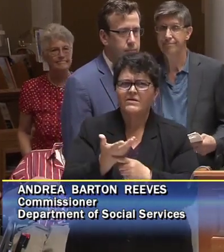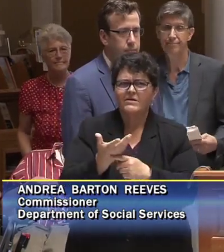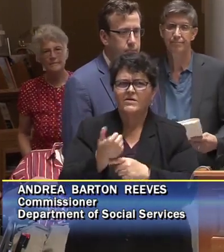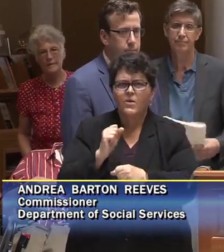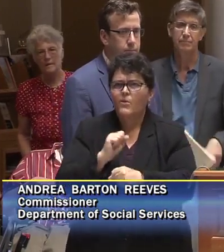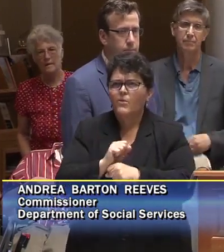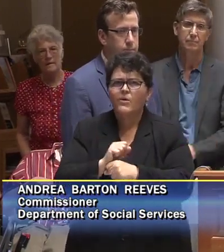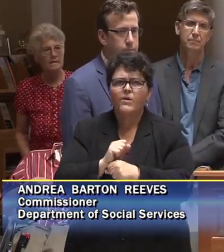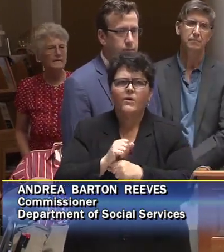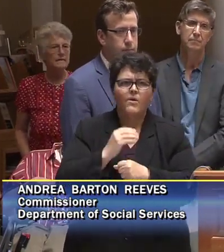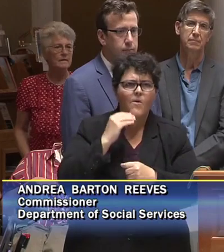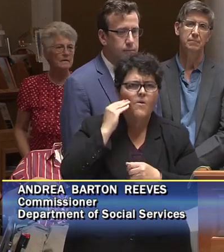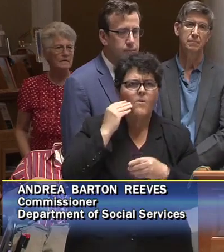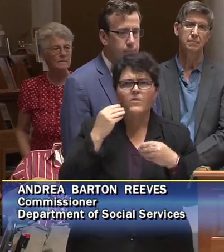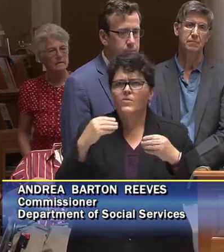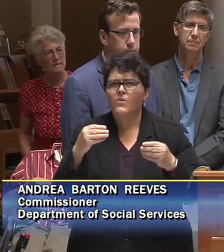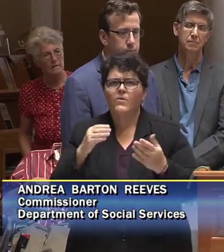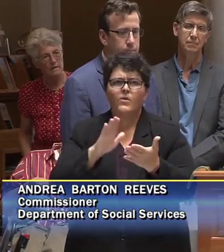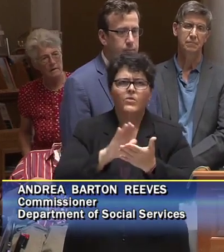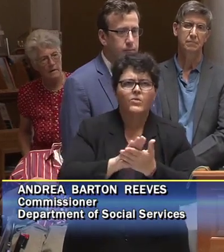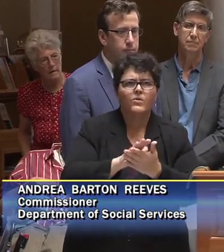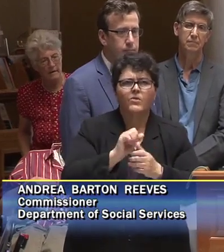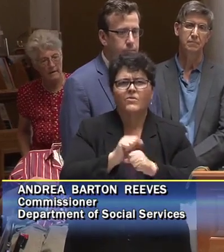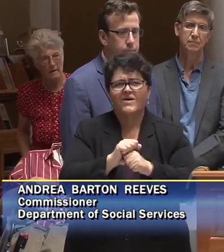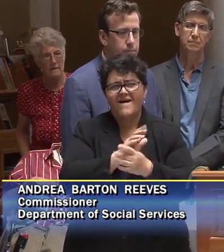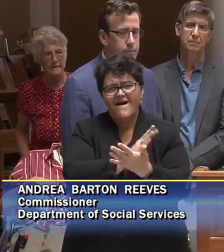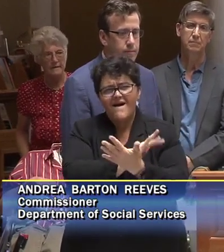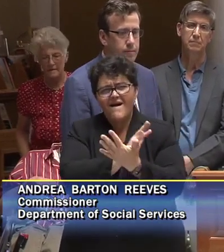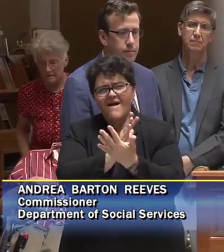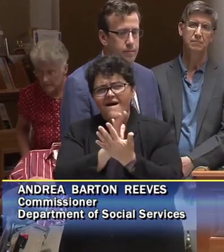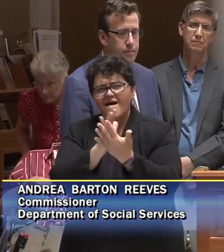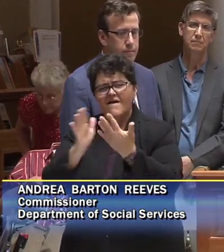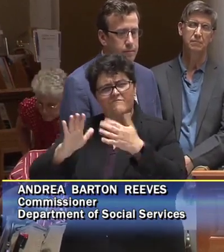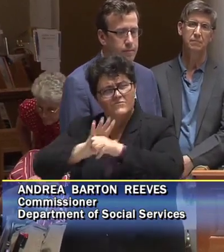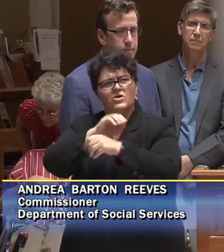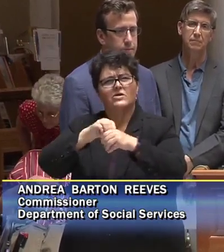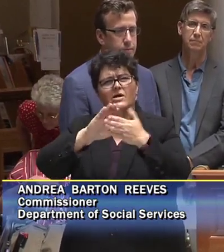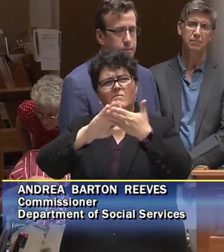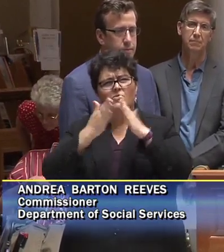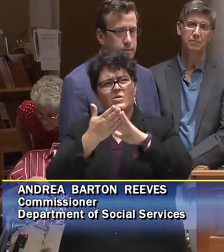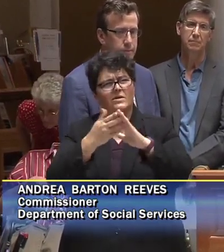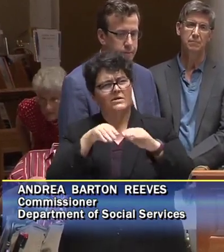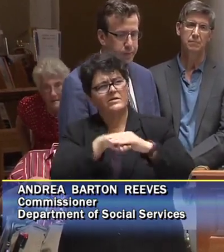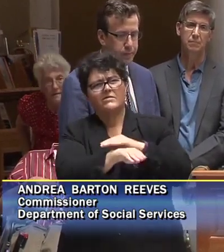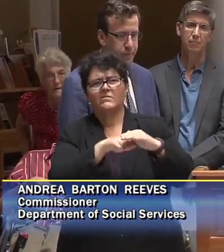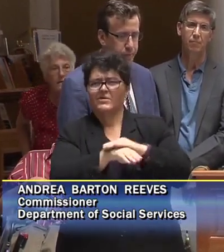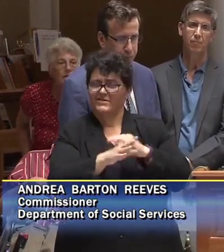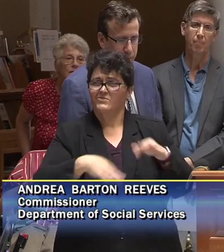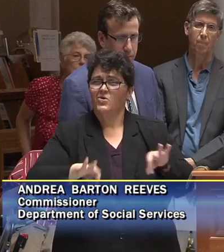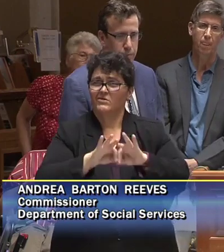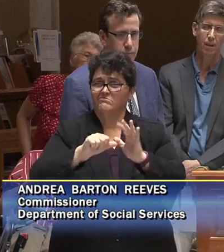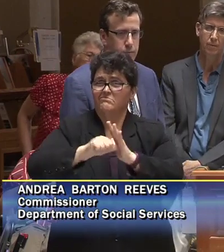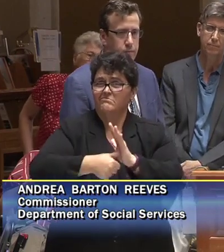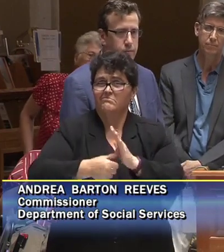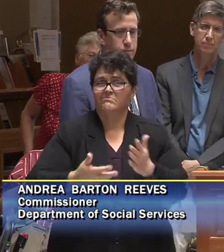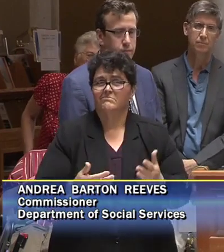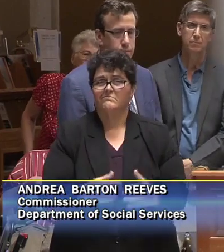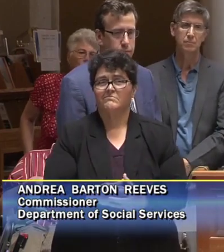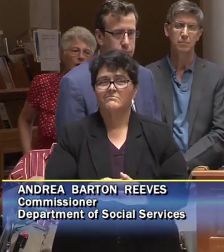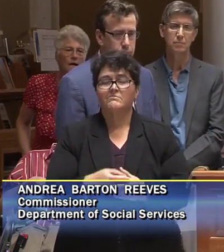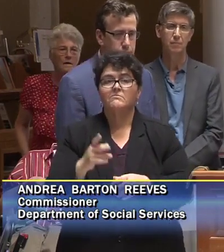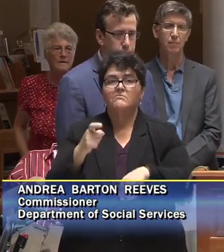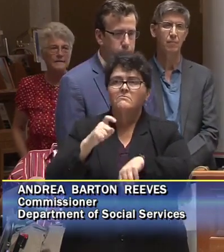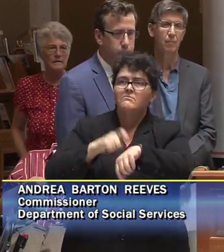and participate and be full and active members of their communities, as all of us deserve. Timely repairs of wheelchair is not just